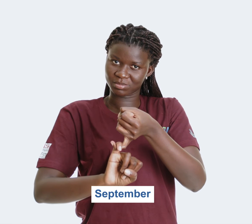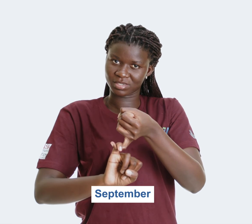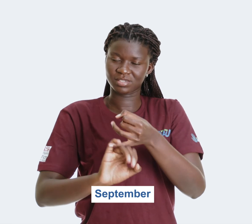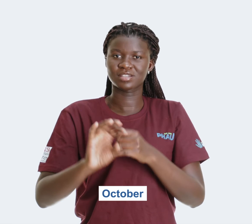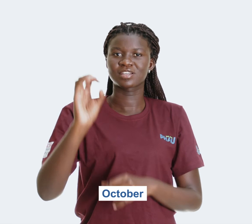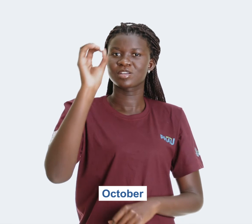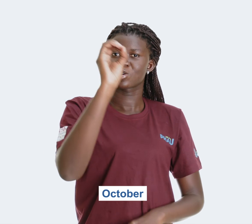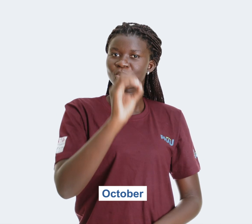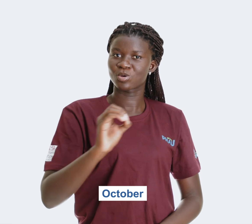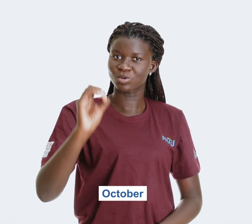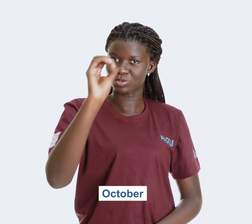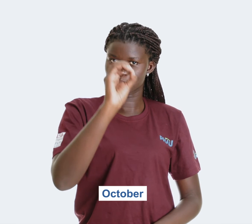September, October,